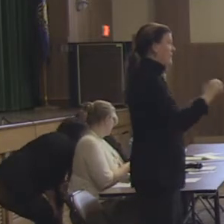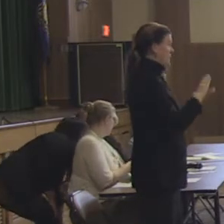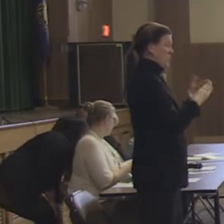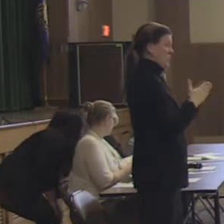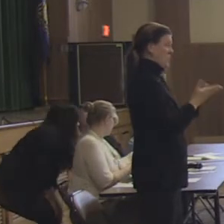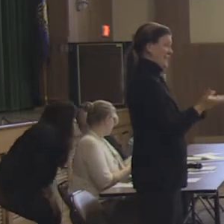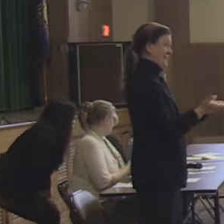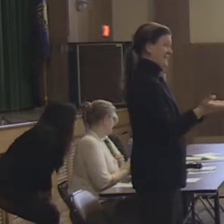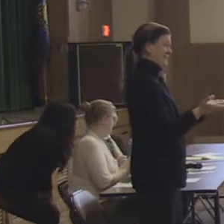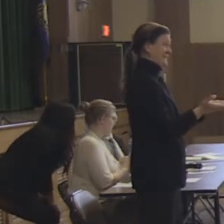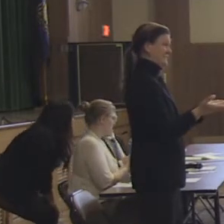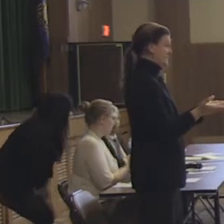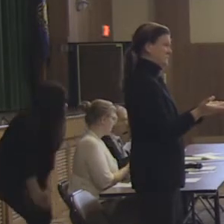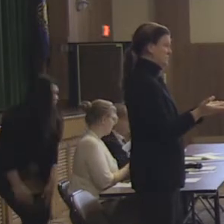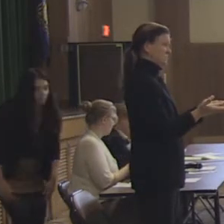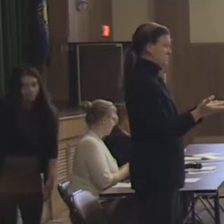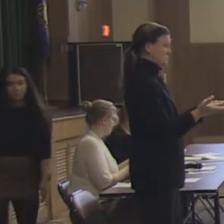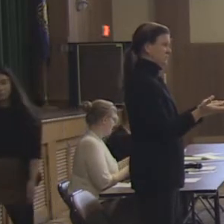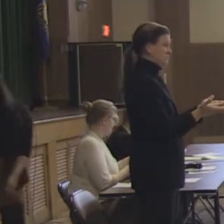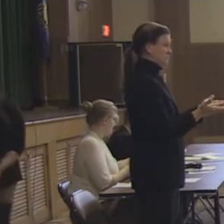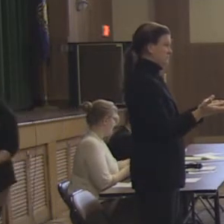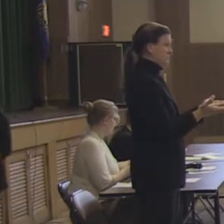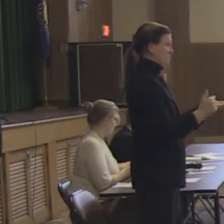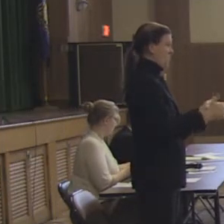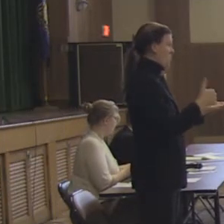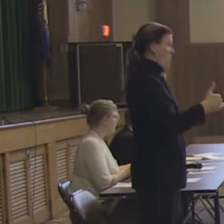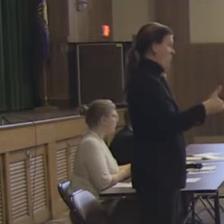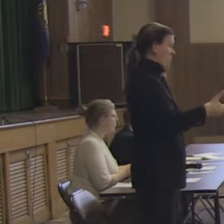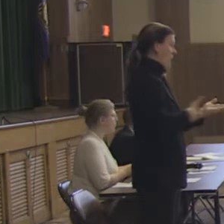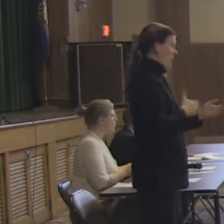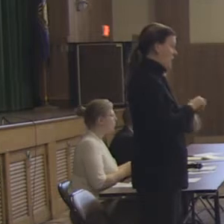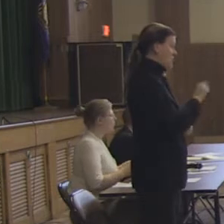community do not offer or hire